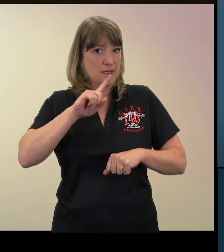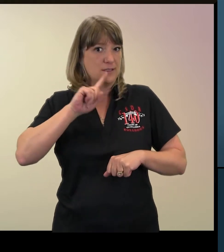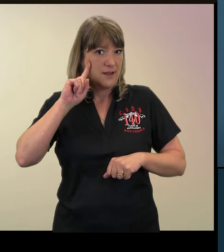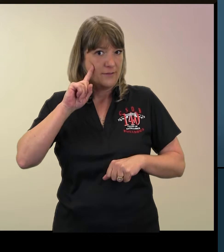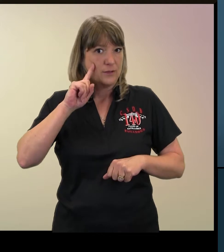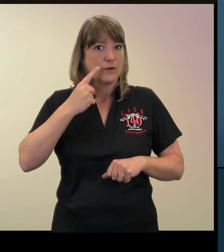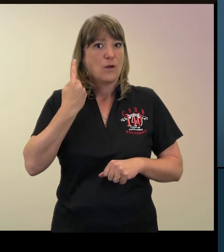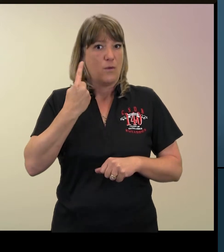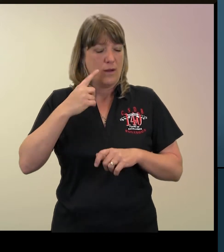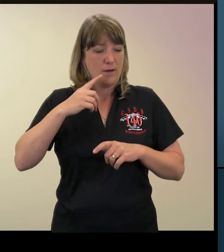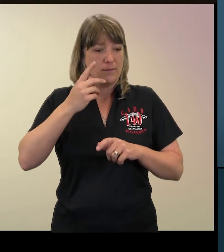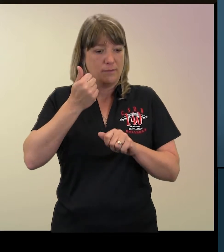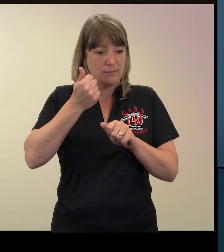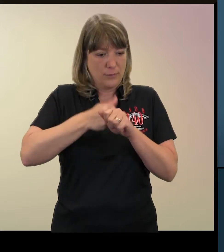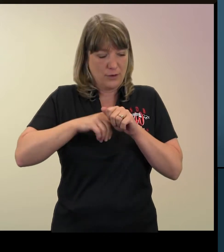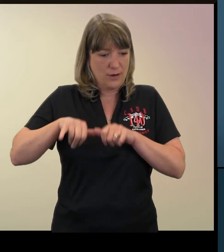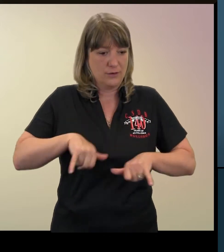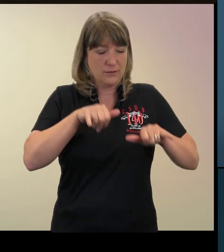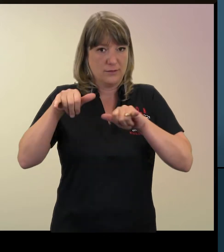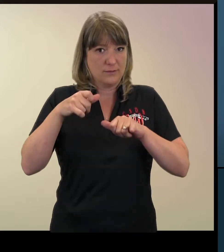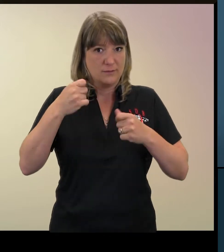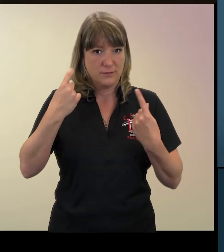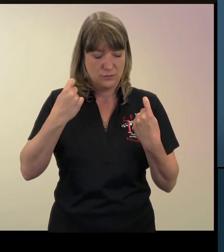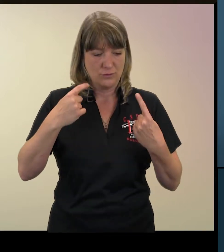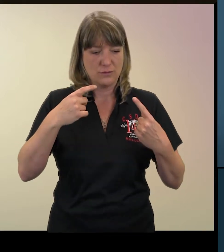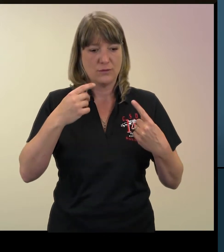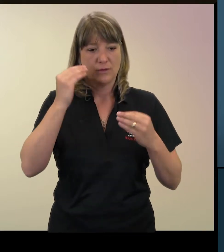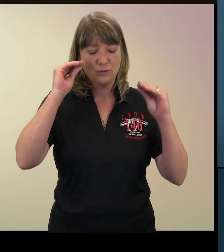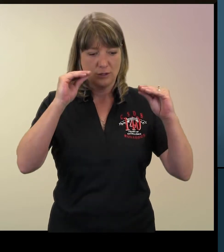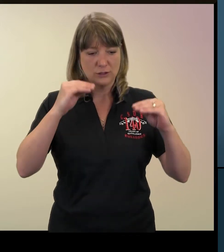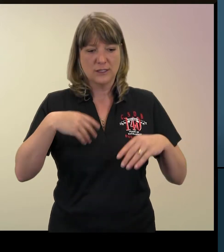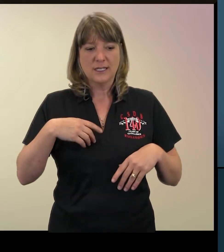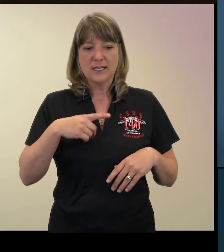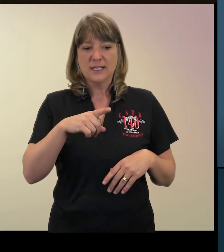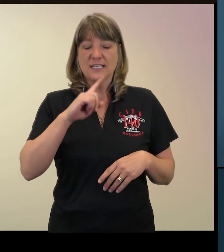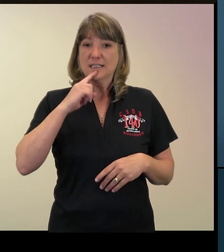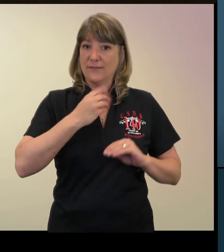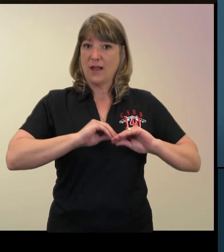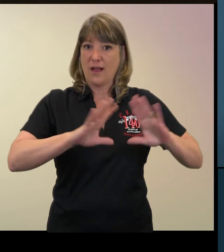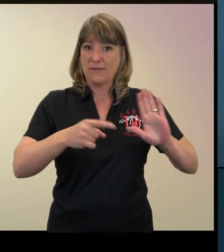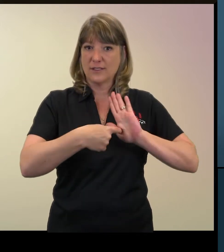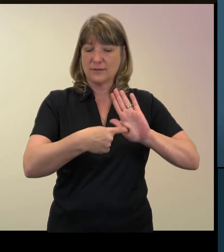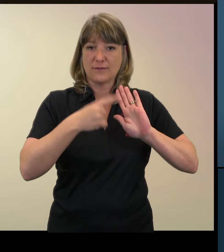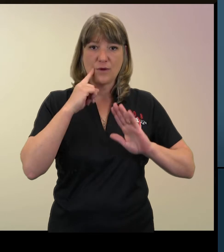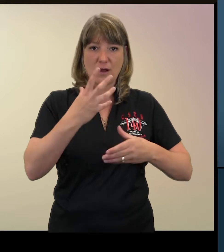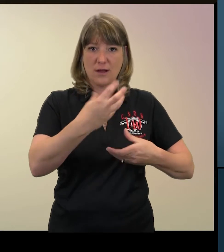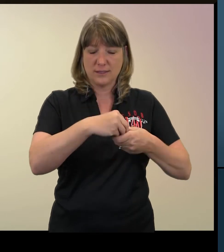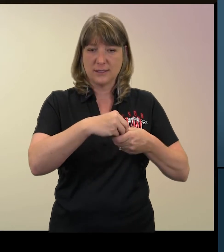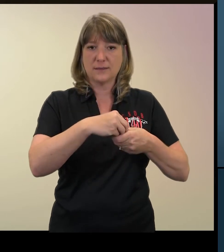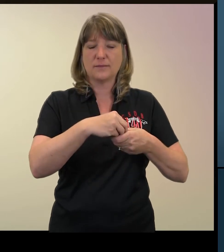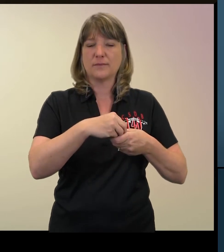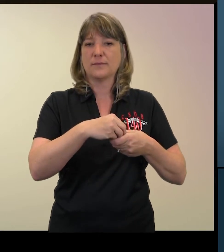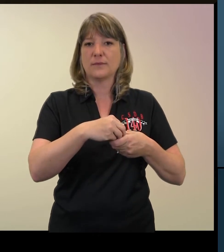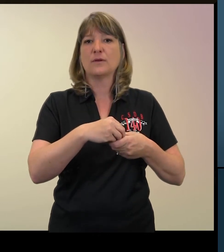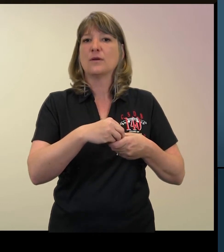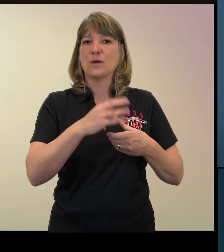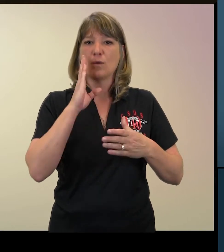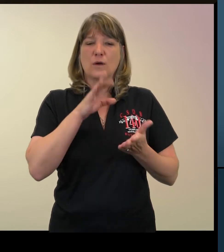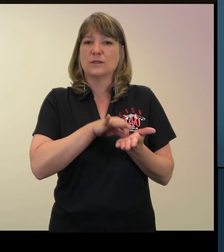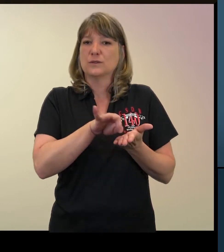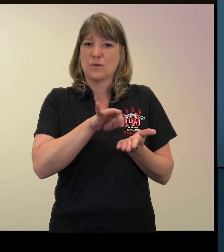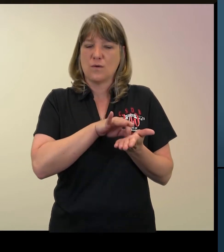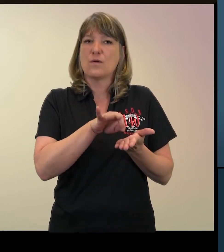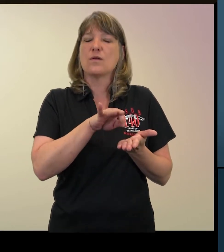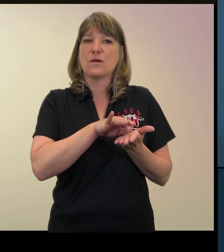understanding deafness or one per standardized instructions. Children who had significant and obvious symptoms of autism